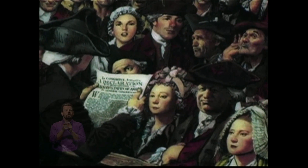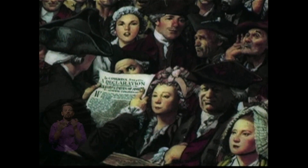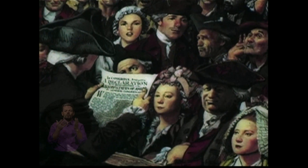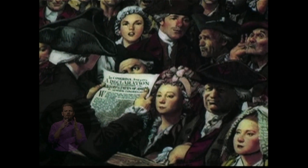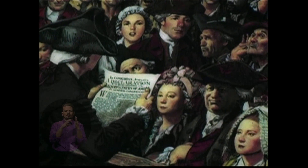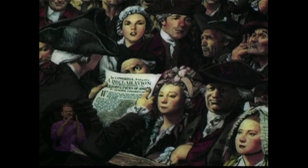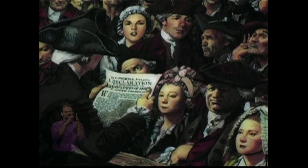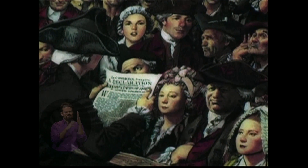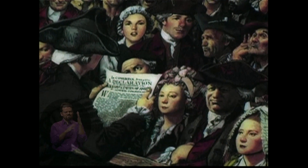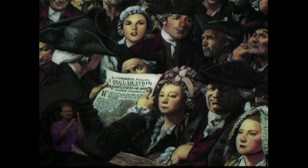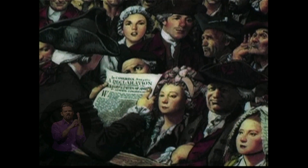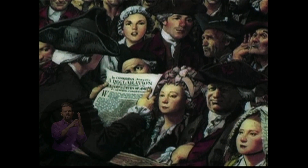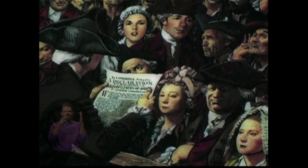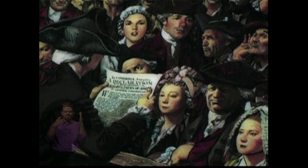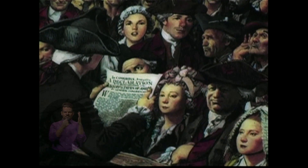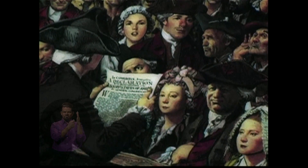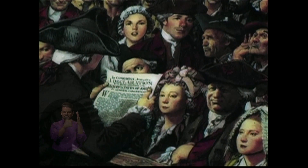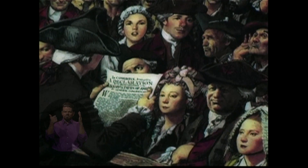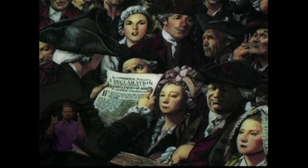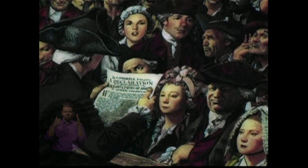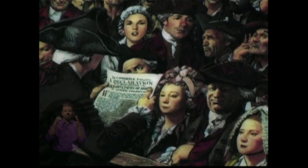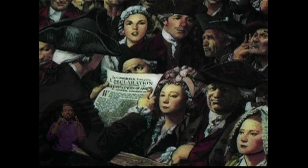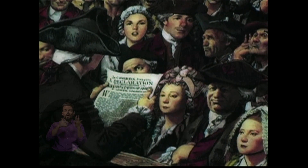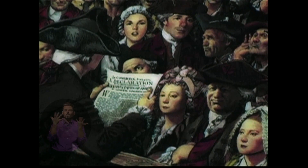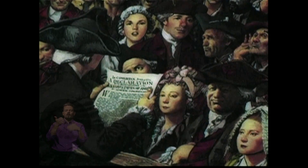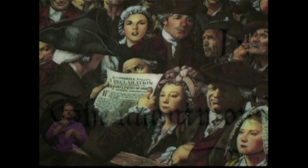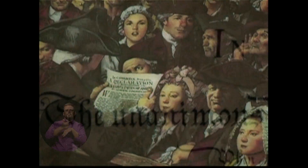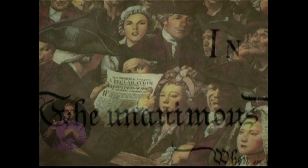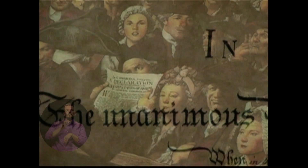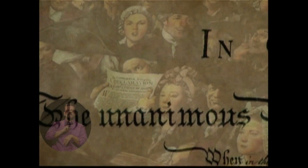Negro slavery on the king was eliminated.